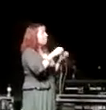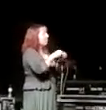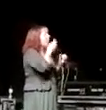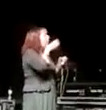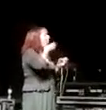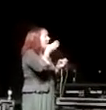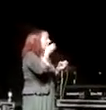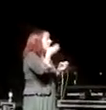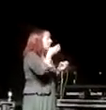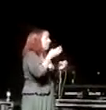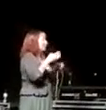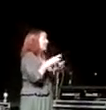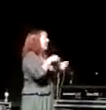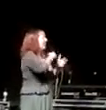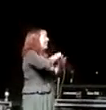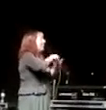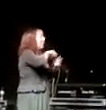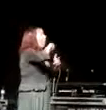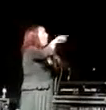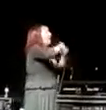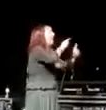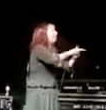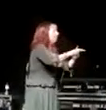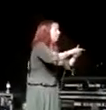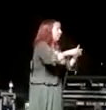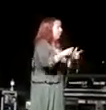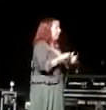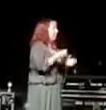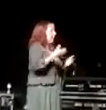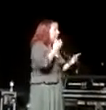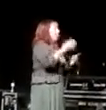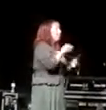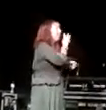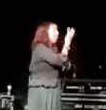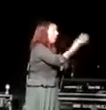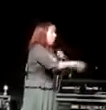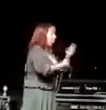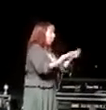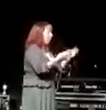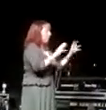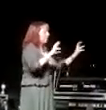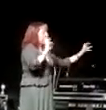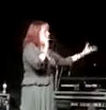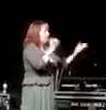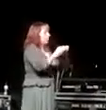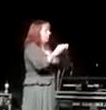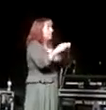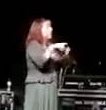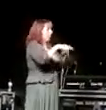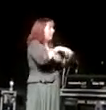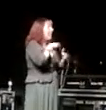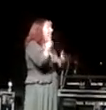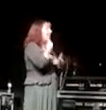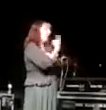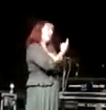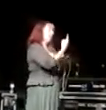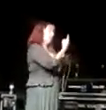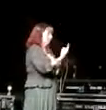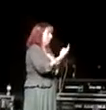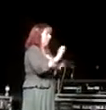And the Old Ale Strong Ale X Valley Winter Glow. They went forward to the Supreme Final, which we'll